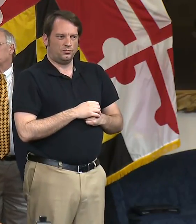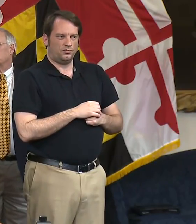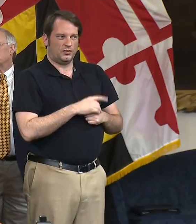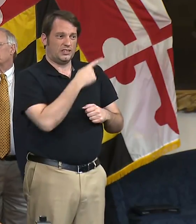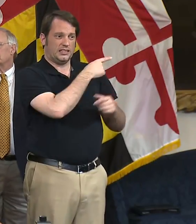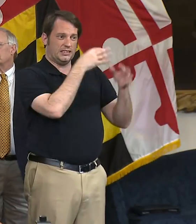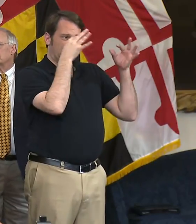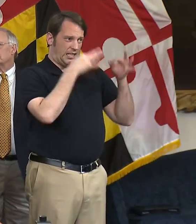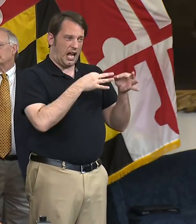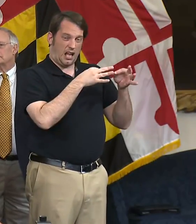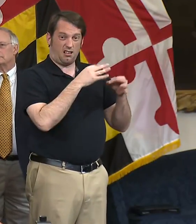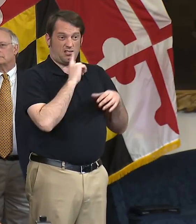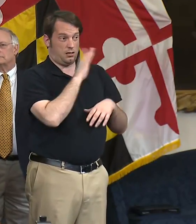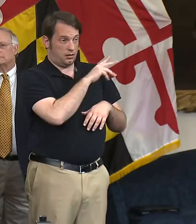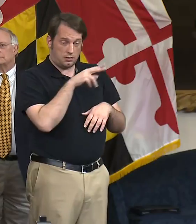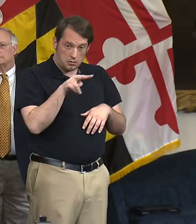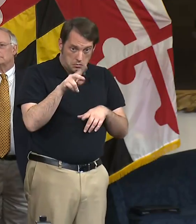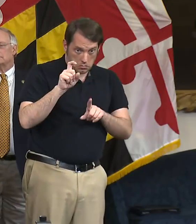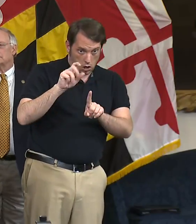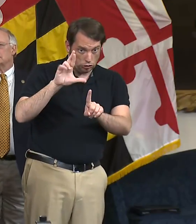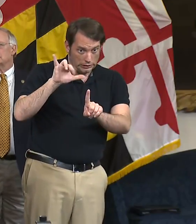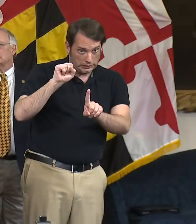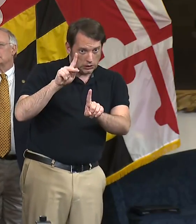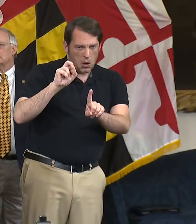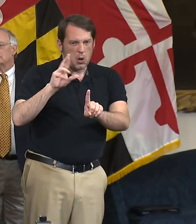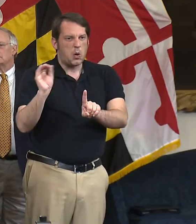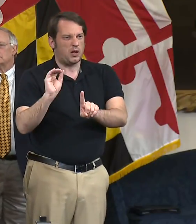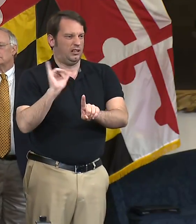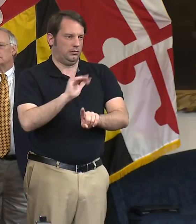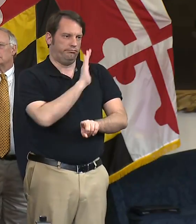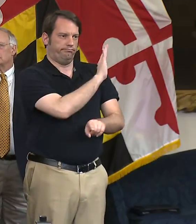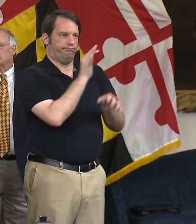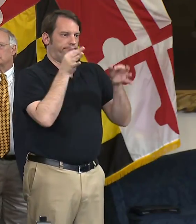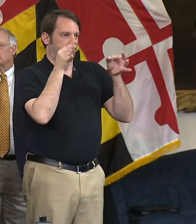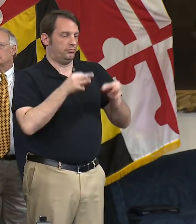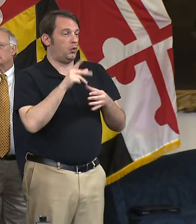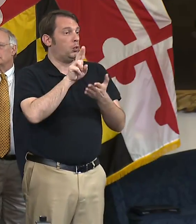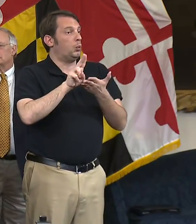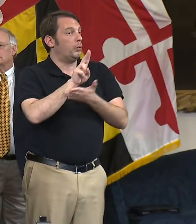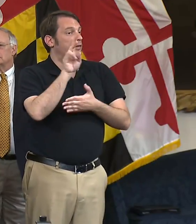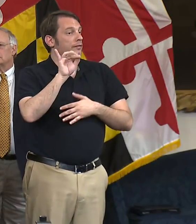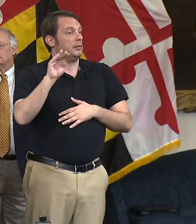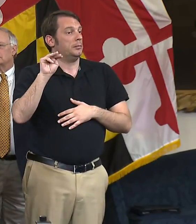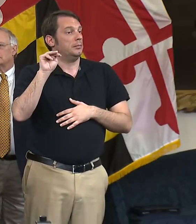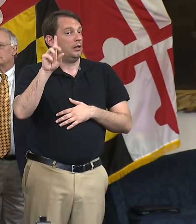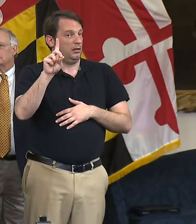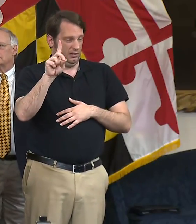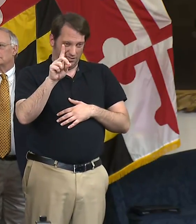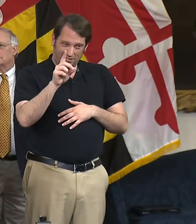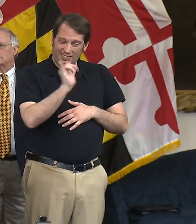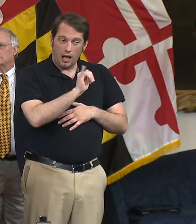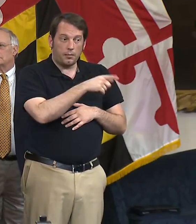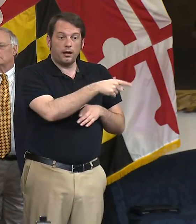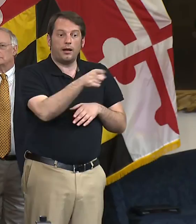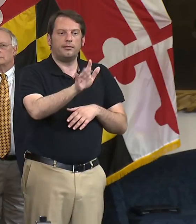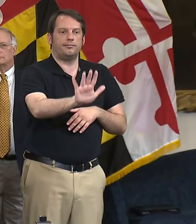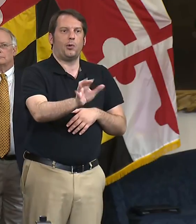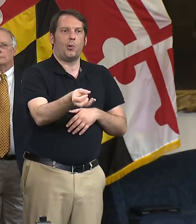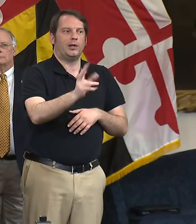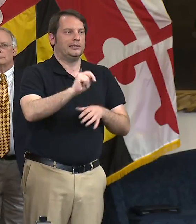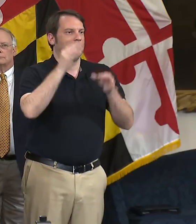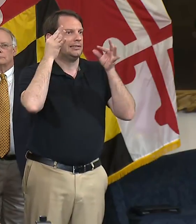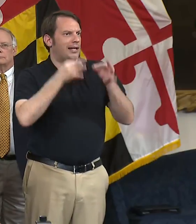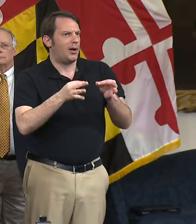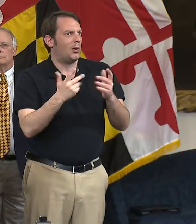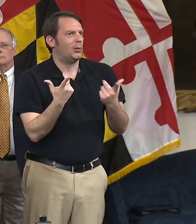this point in time, I think the University of Maryland made their own decision, which I think was probably the correct one, to not have the same decision for